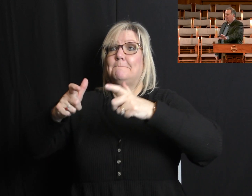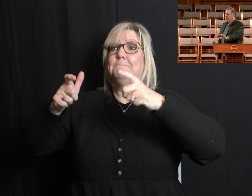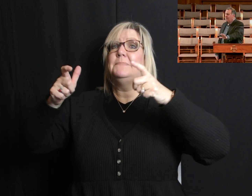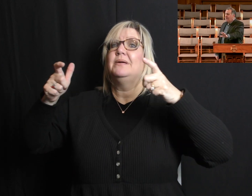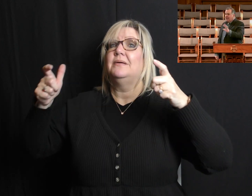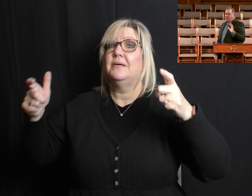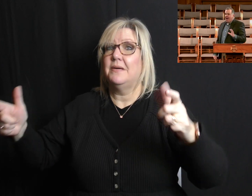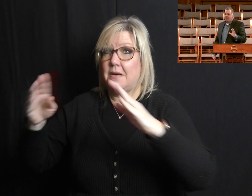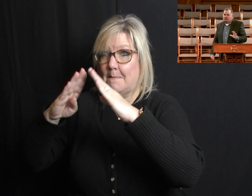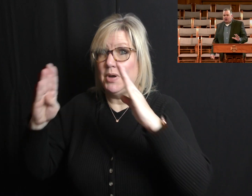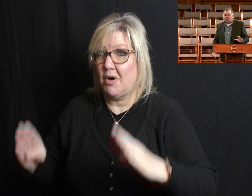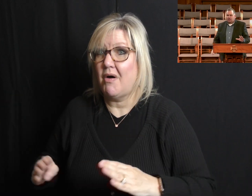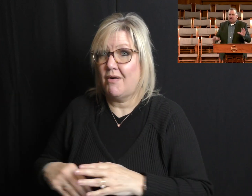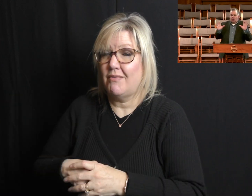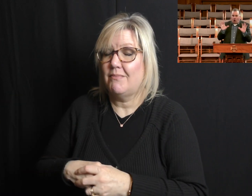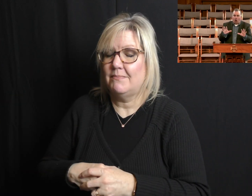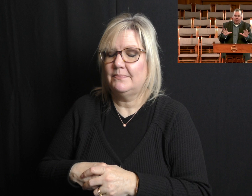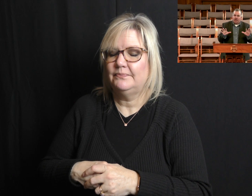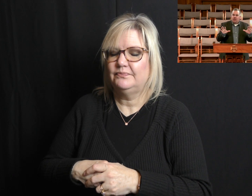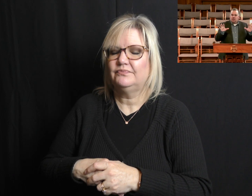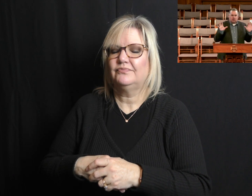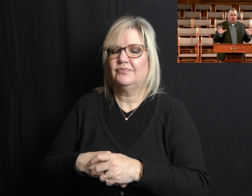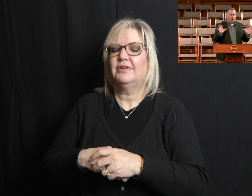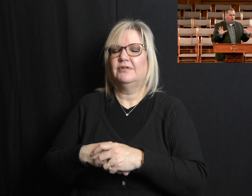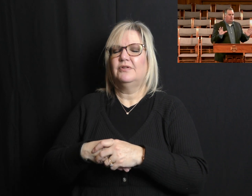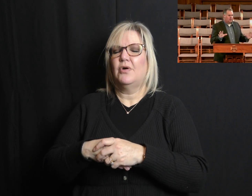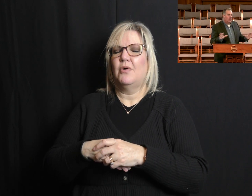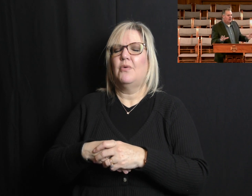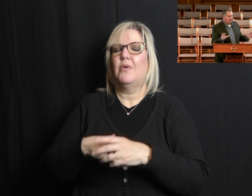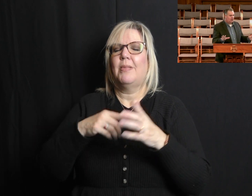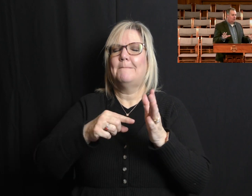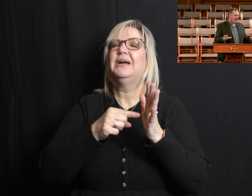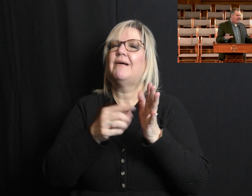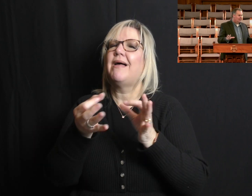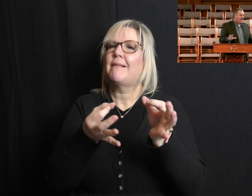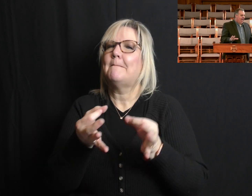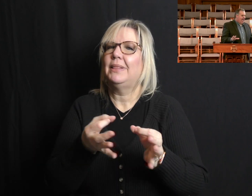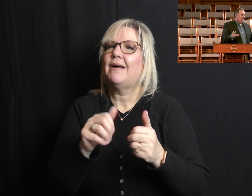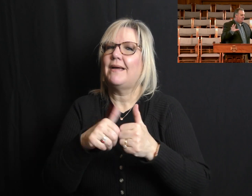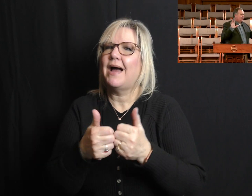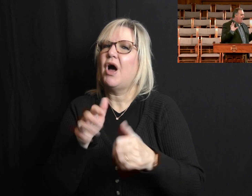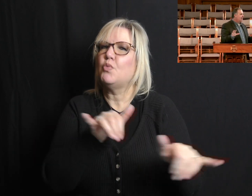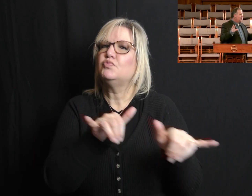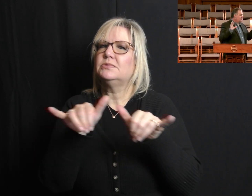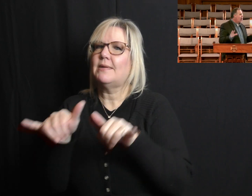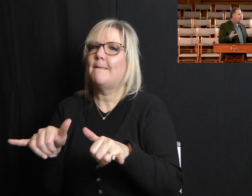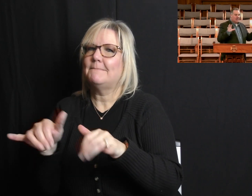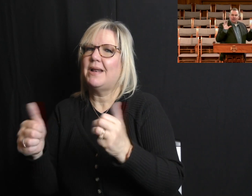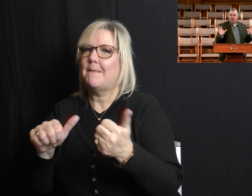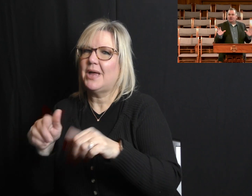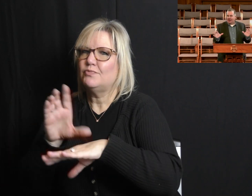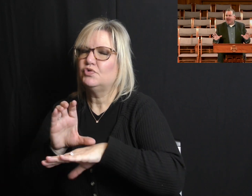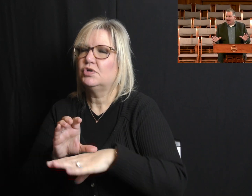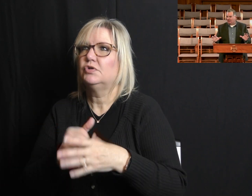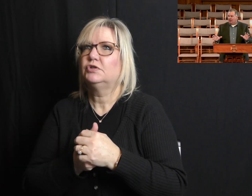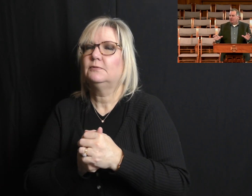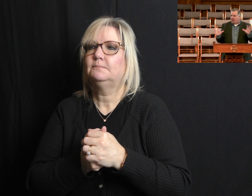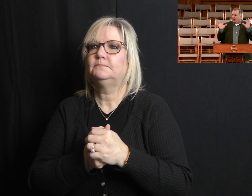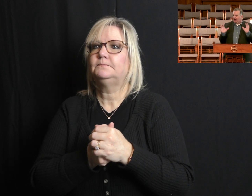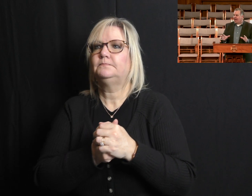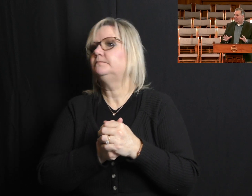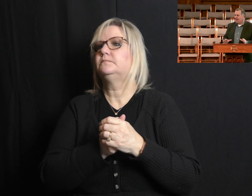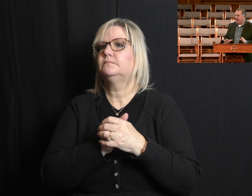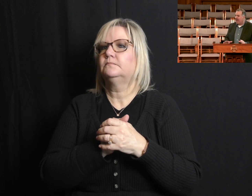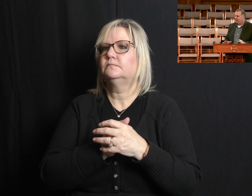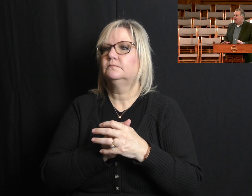church. In a Baptist church, it's a growing small group Sunday school class. And instead of starting a new class from